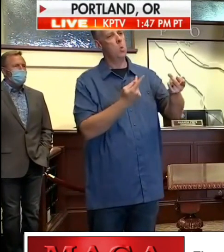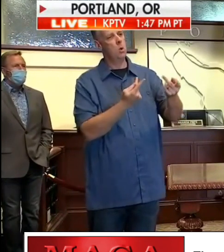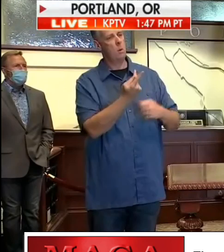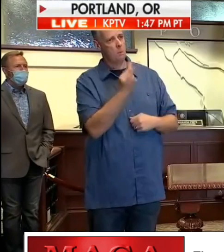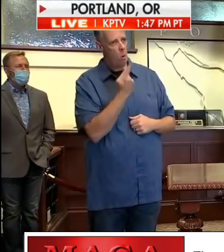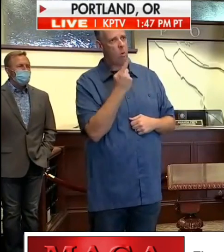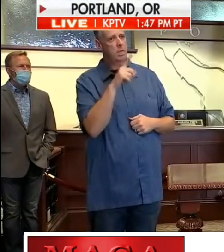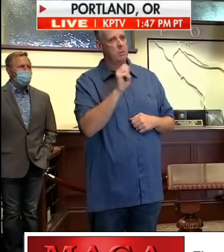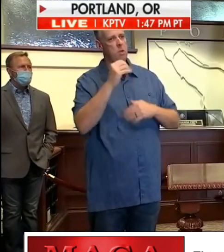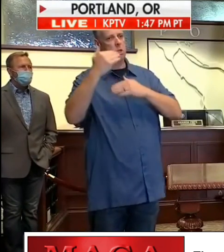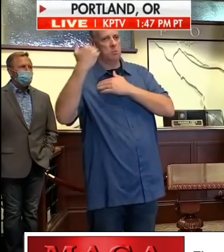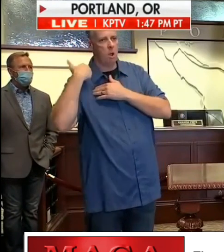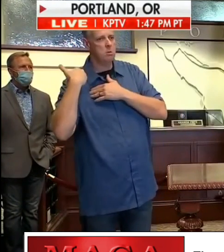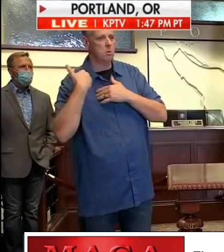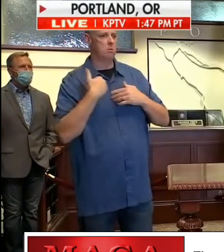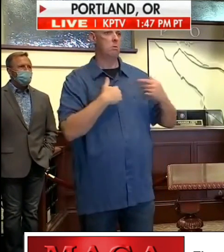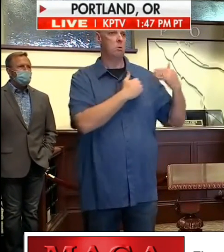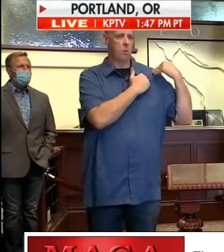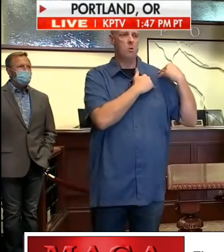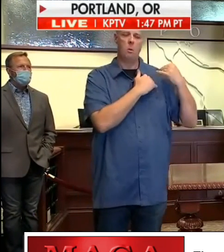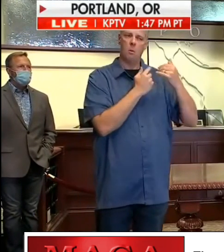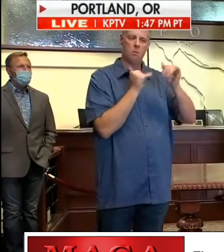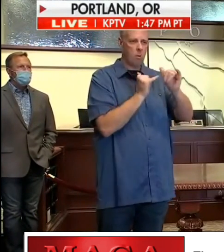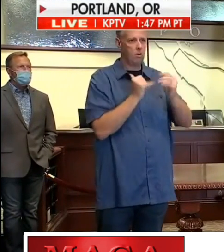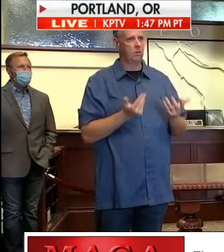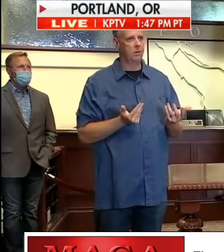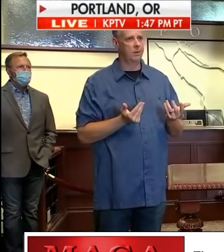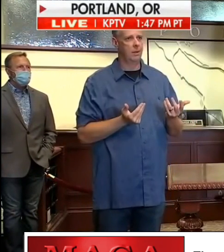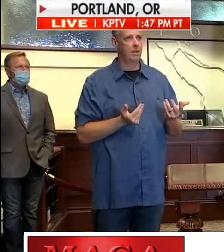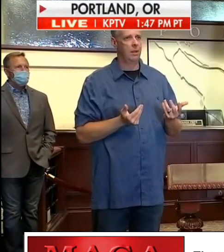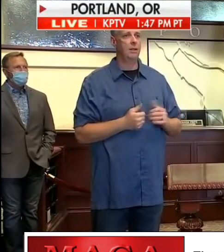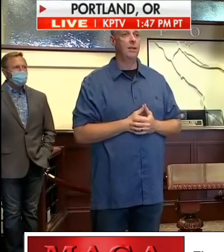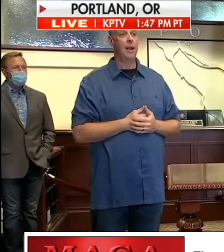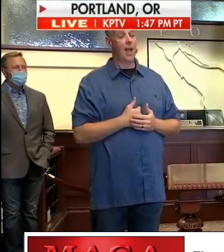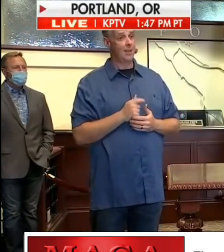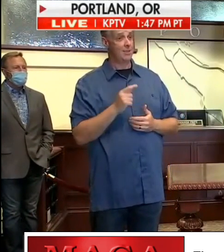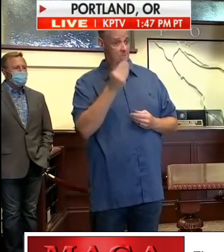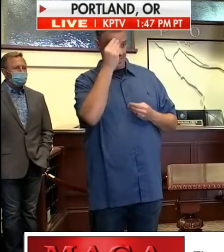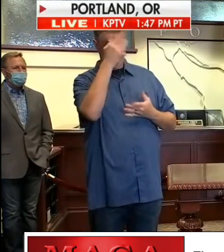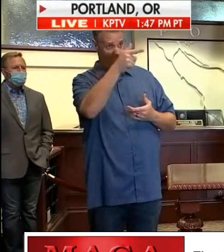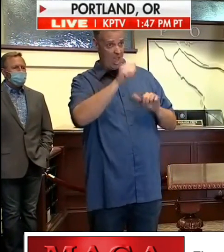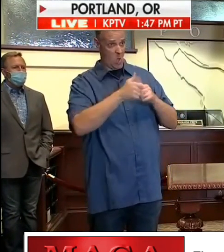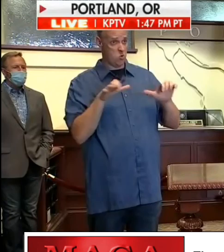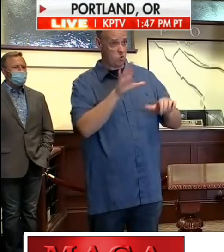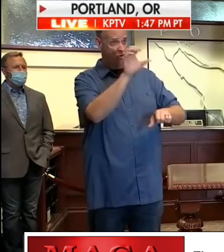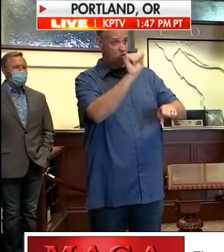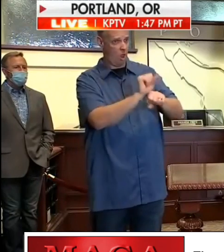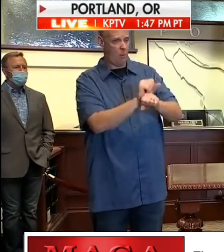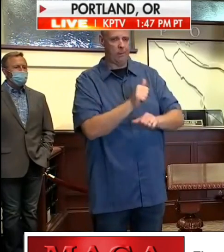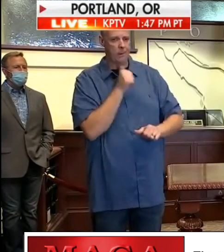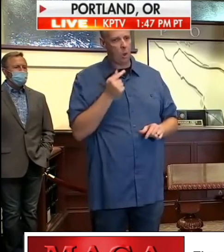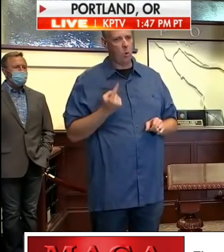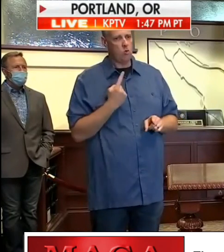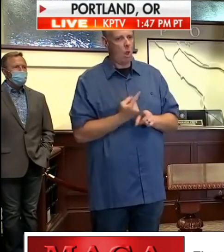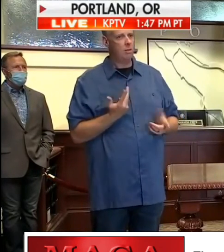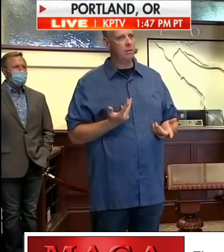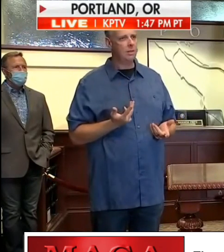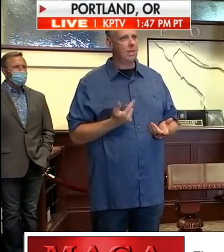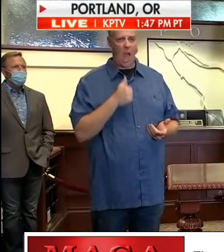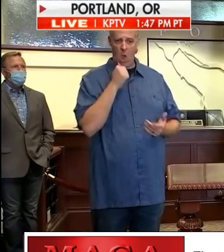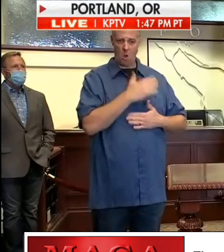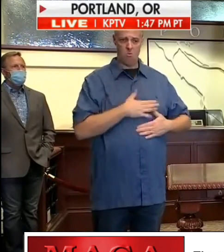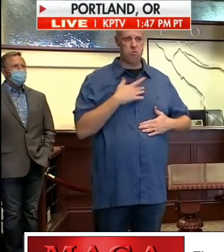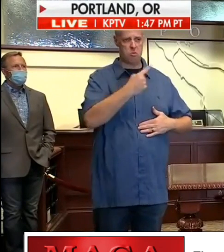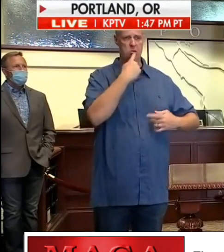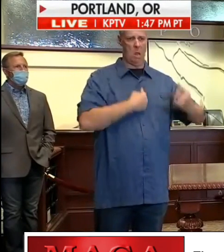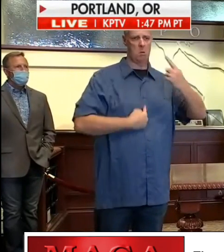held accountable. And I think it would be helpful not for me to tell you how to do your job, because frankly, I don't appreciate it when you tell me